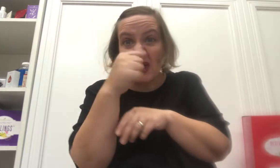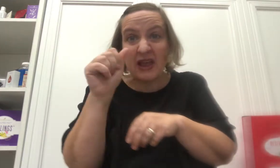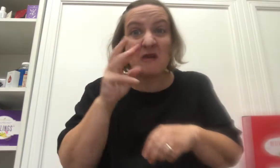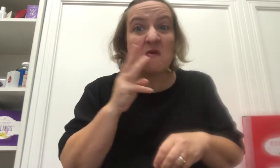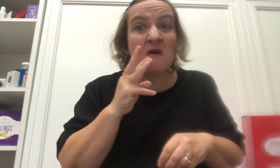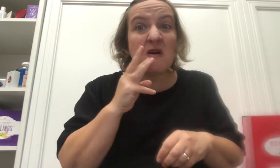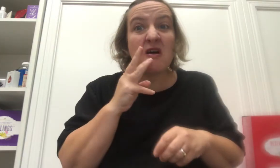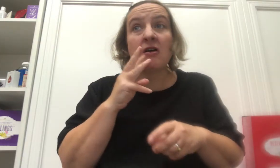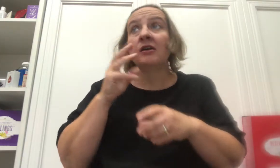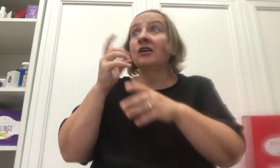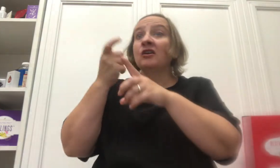And you can use